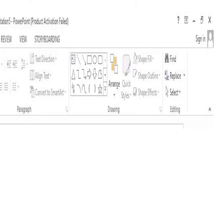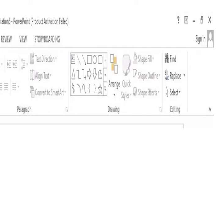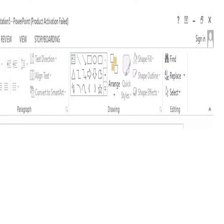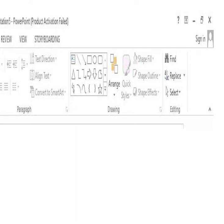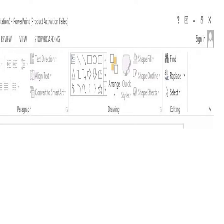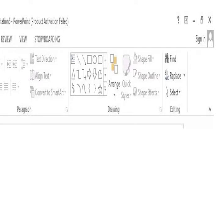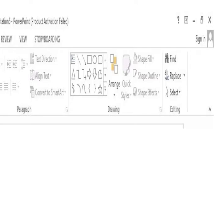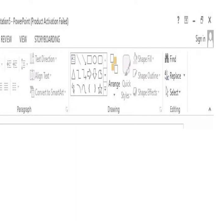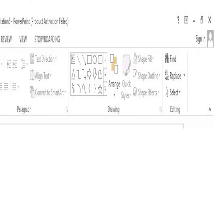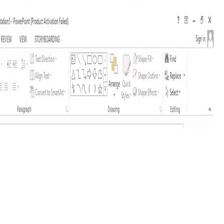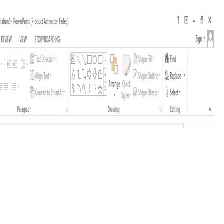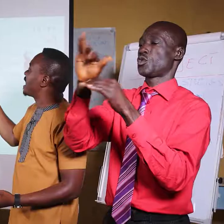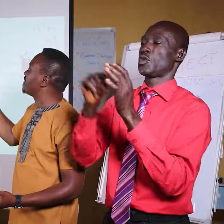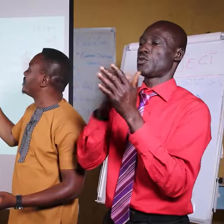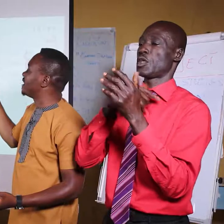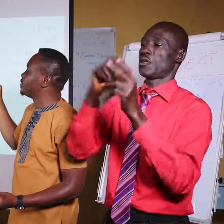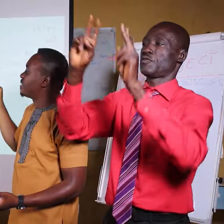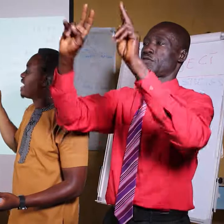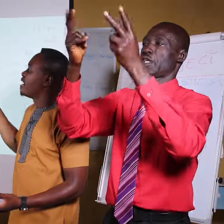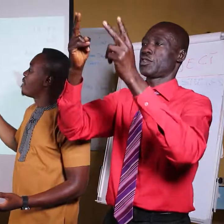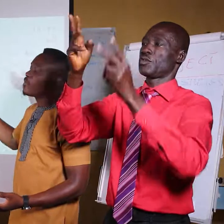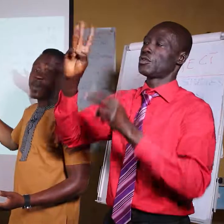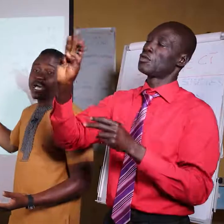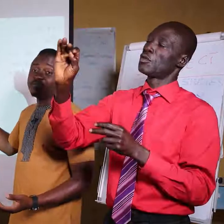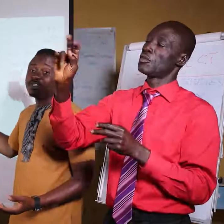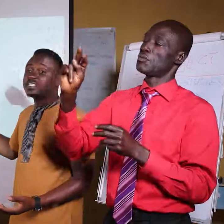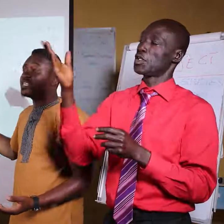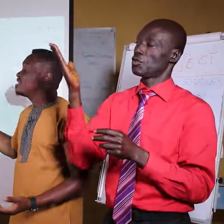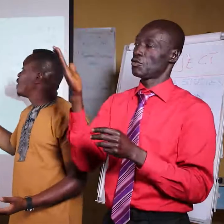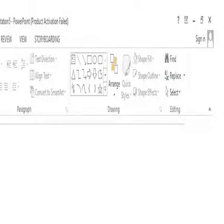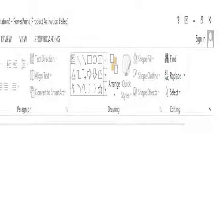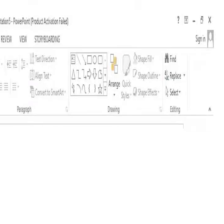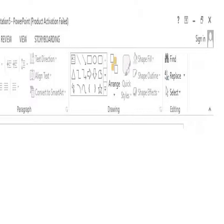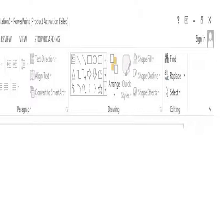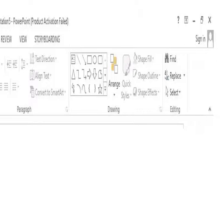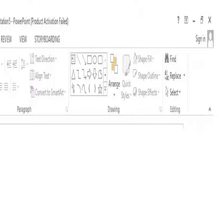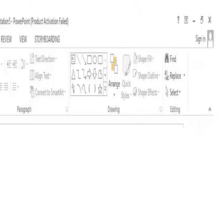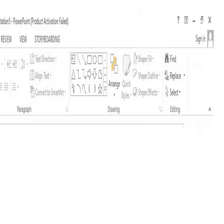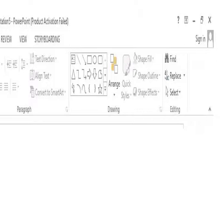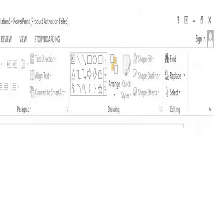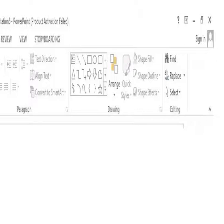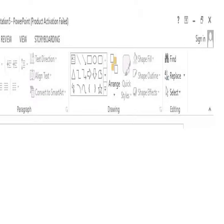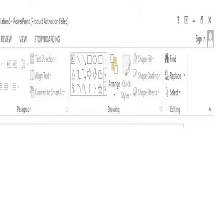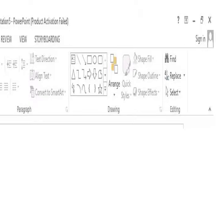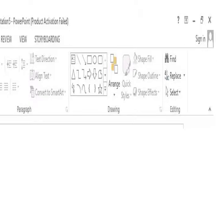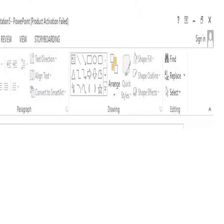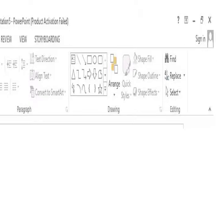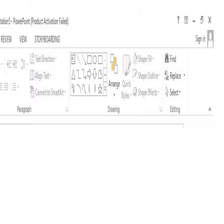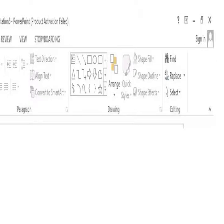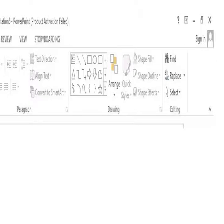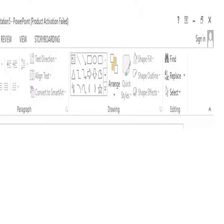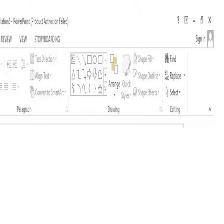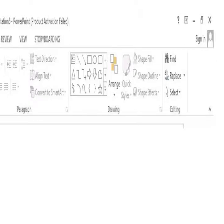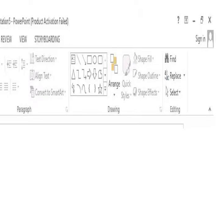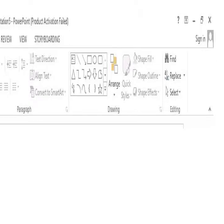bars we have. We have the title bar, we have the menu bar. But my emphasis will be on the menu bar. We can see that on our menu bar, we